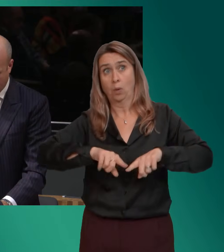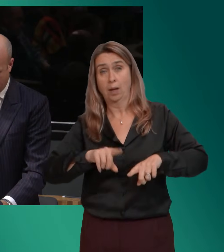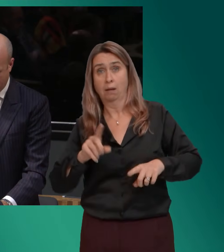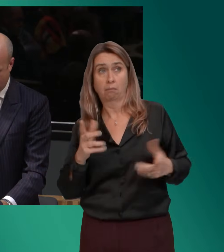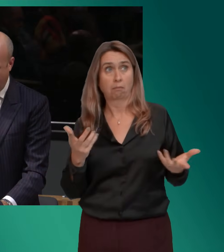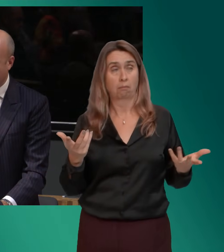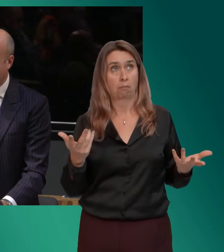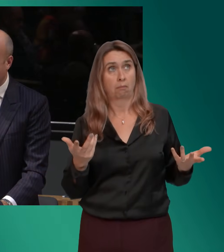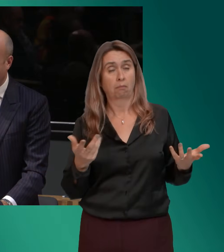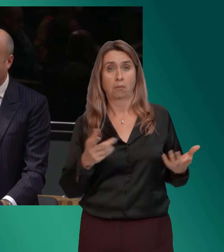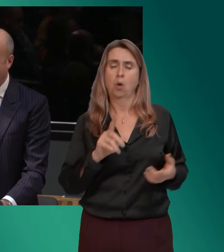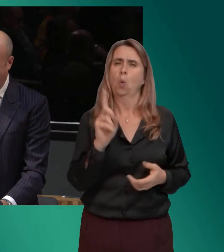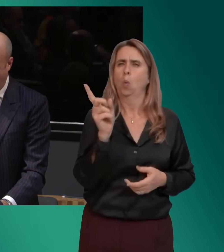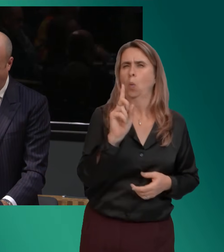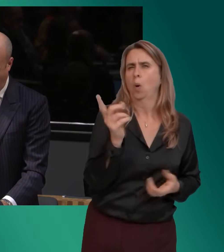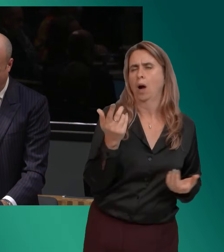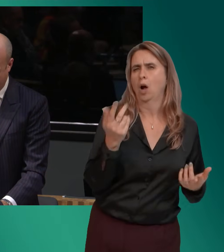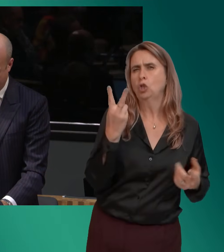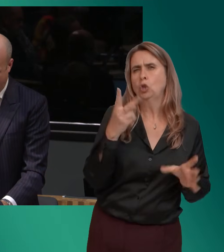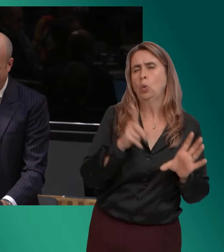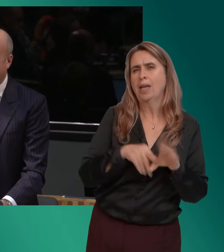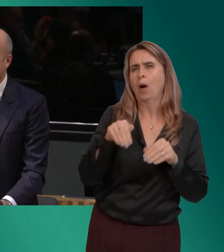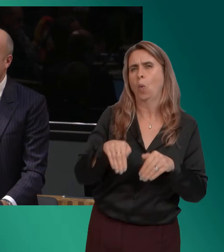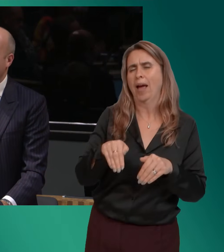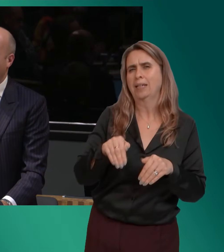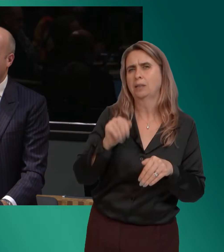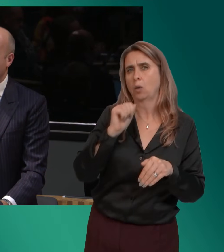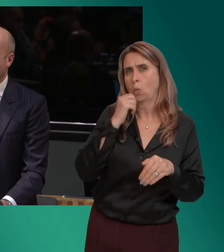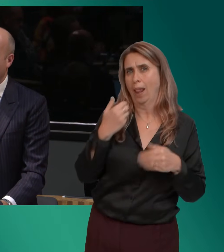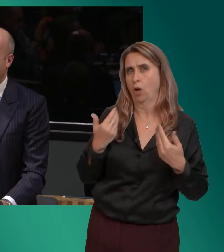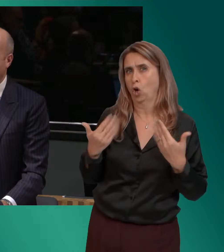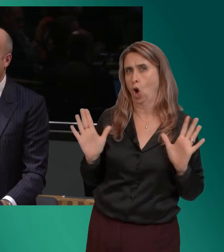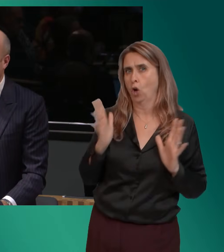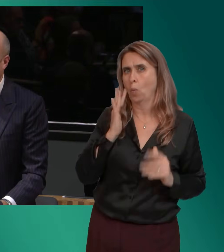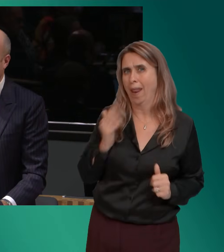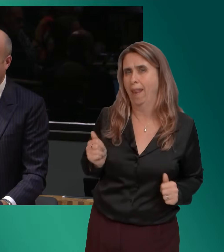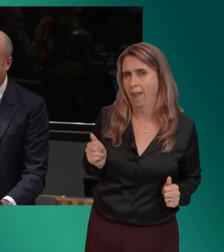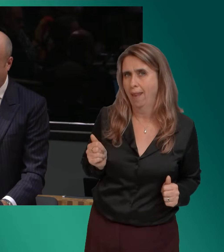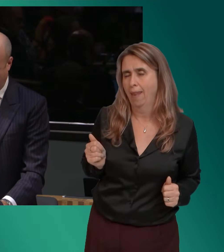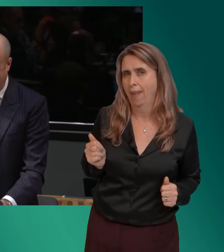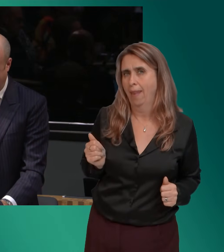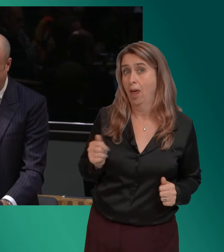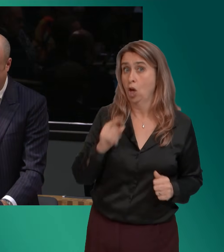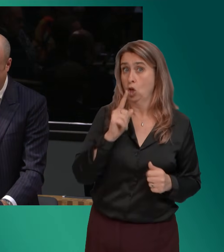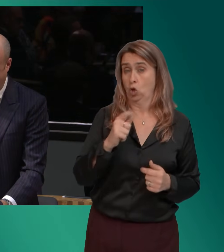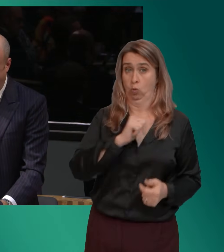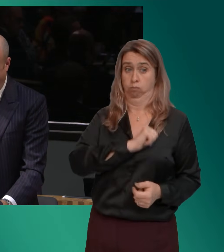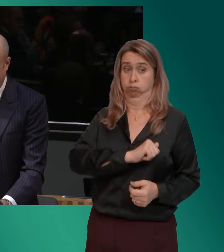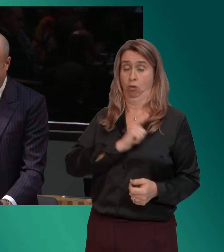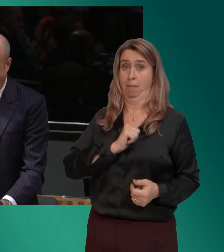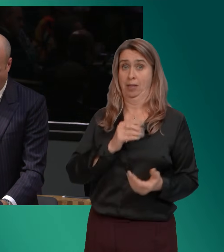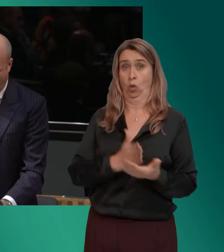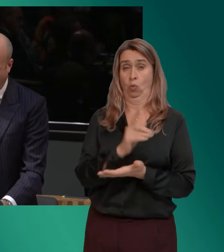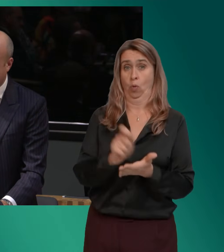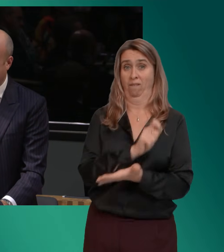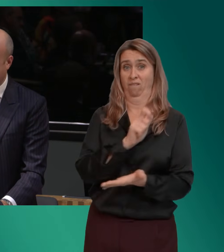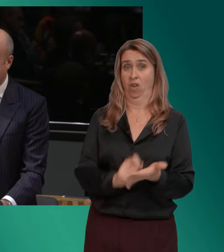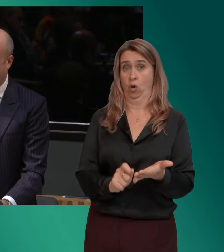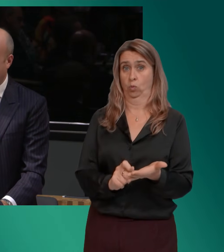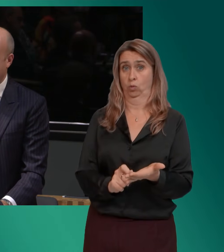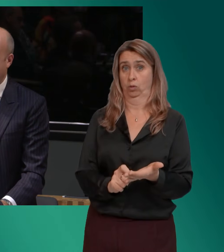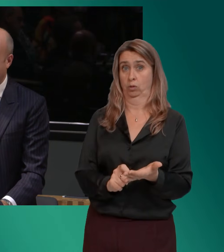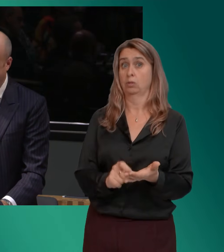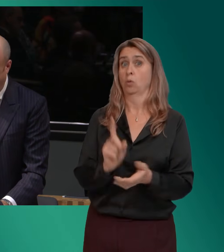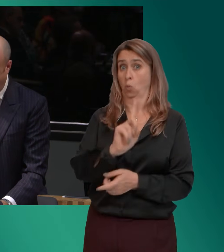your government set for 2-year waits? Is it the promise that you made during the election campaign, or is it what your health